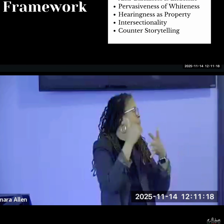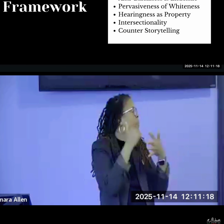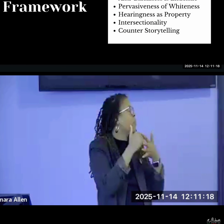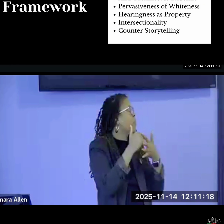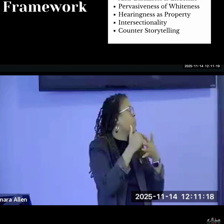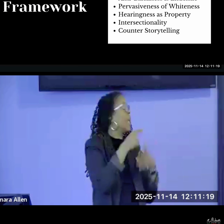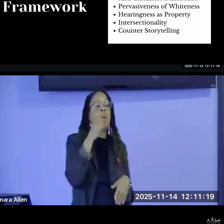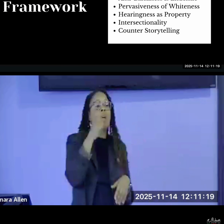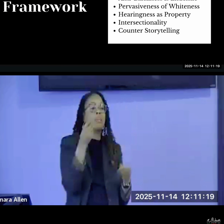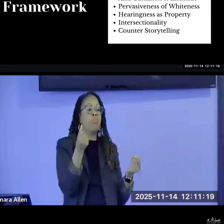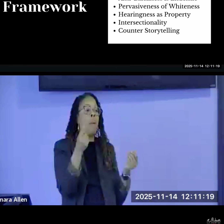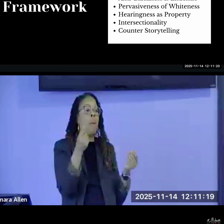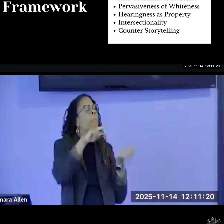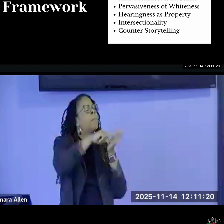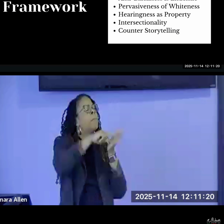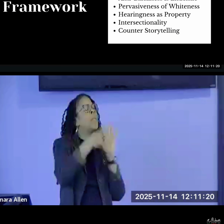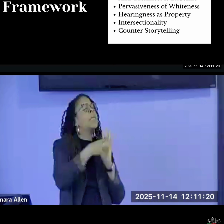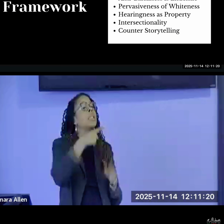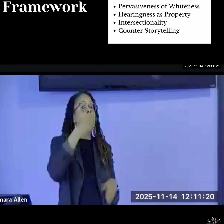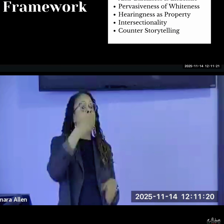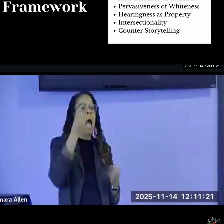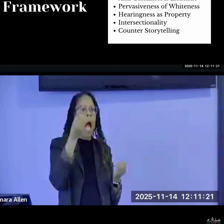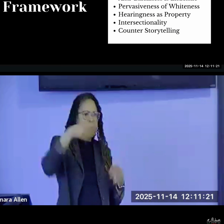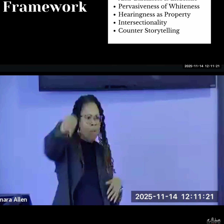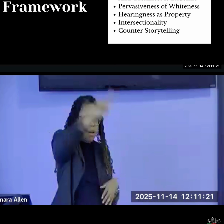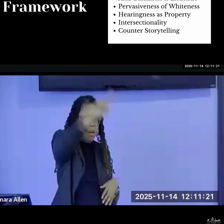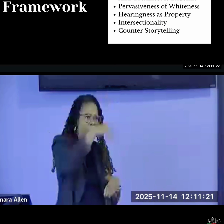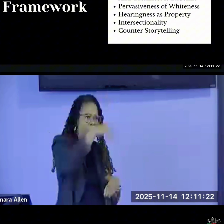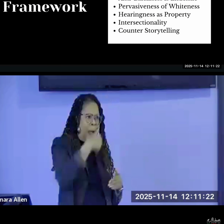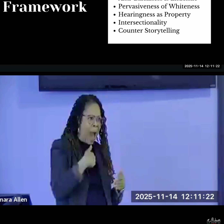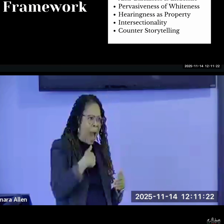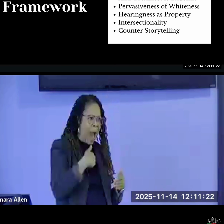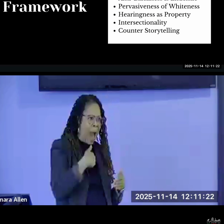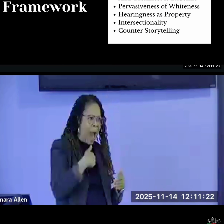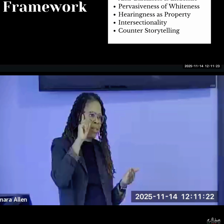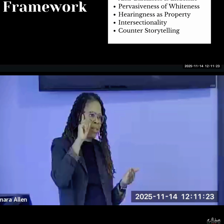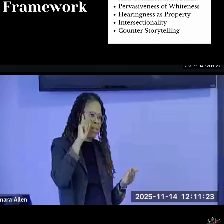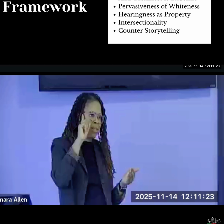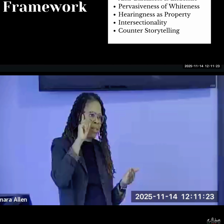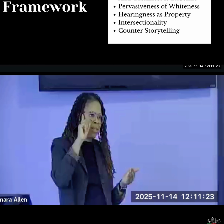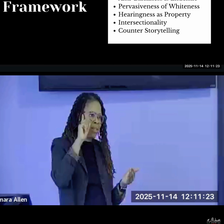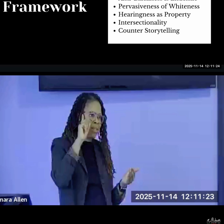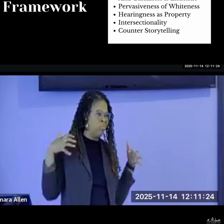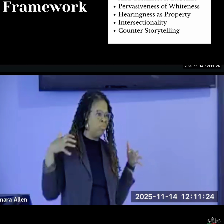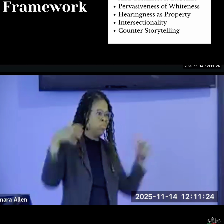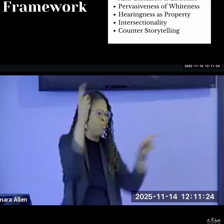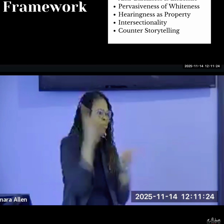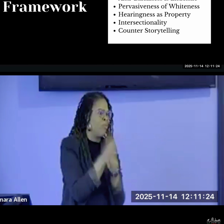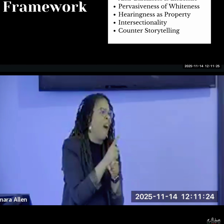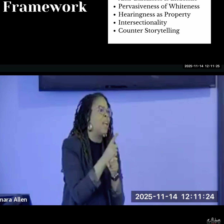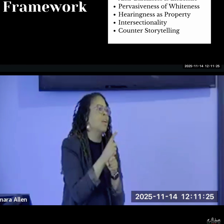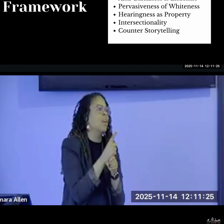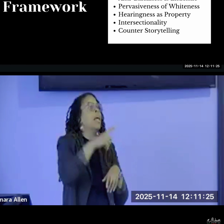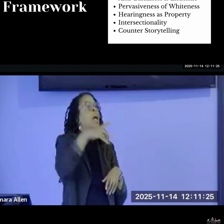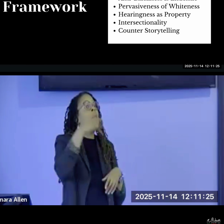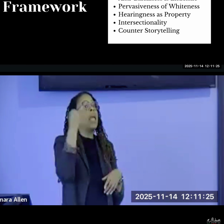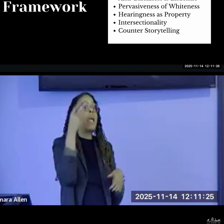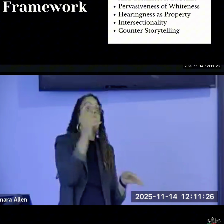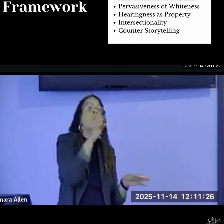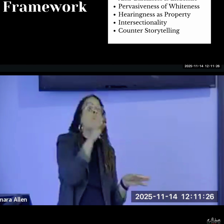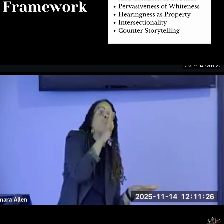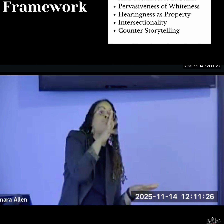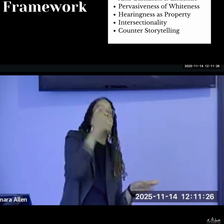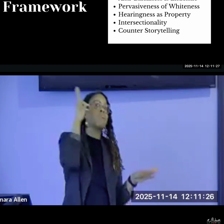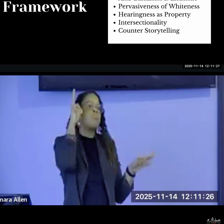persuasiveness of whiteness and how it's dominant in our culture. and also hearingness as property. So